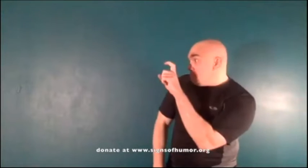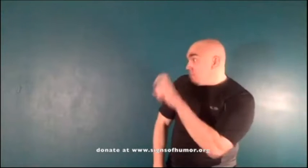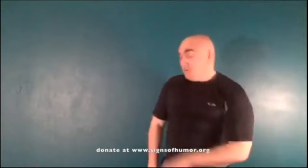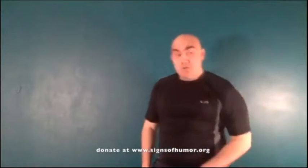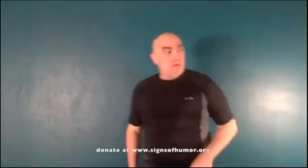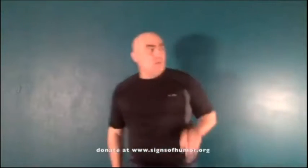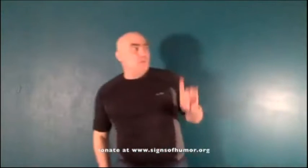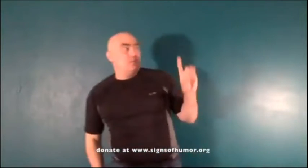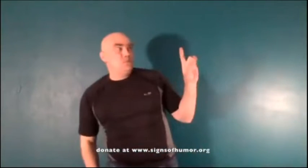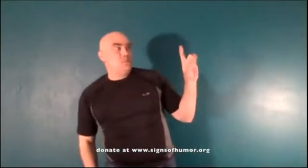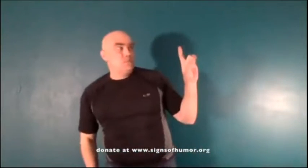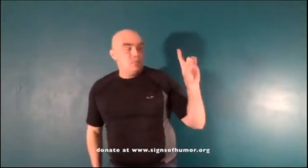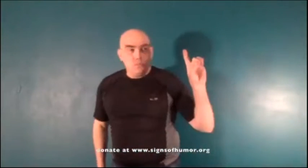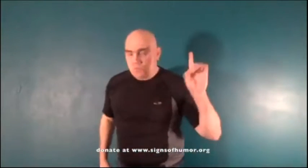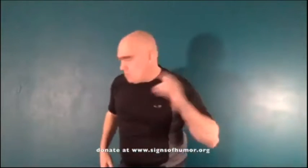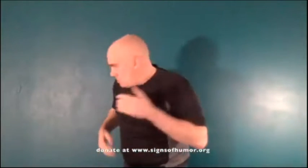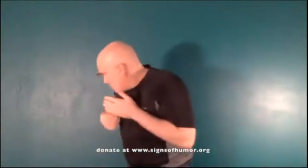But the new cat would always ask about the neighborhood.